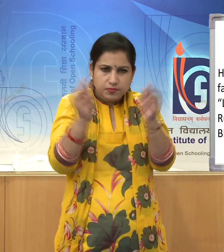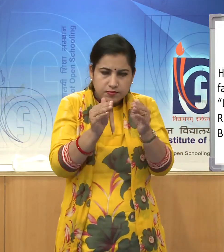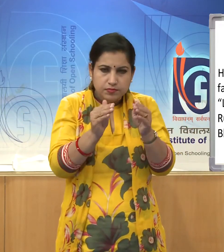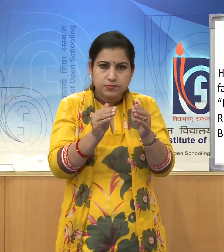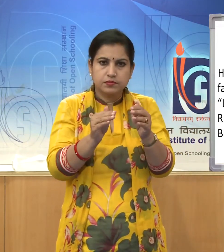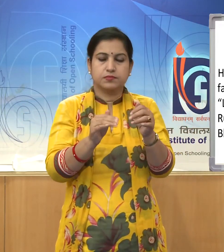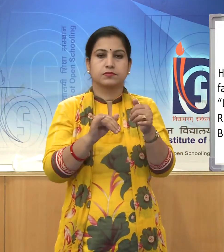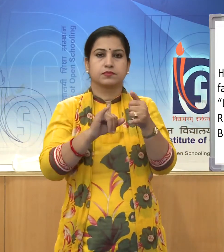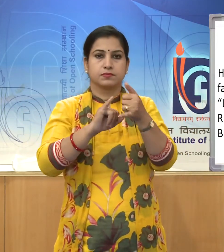small